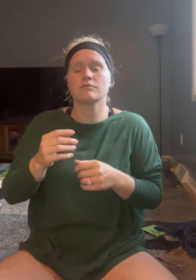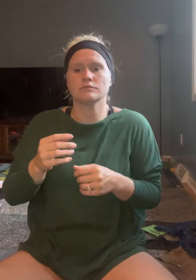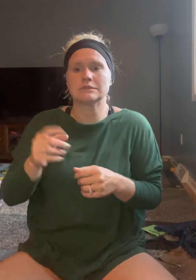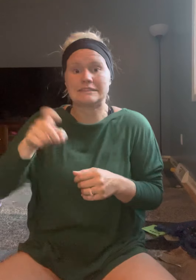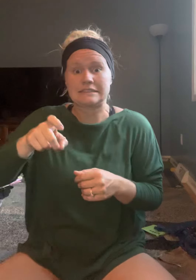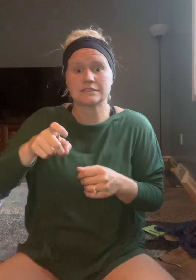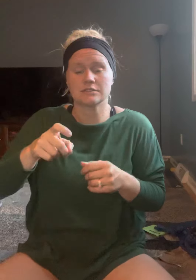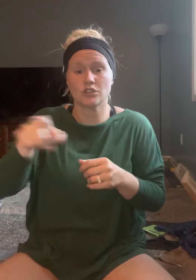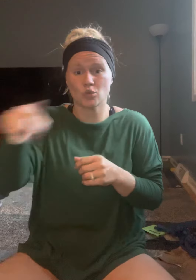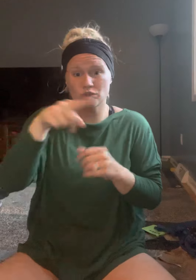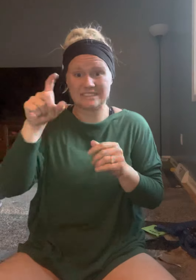First word,